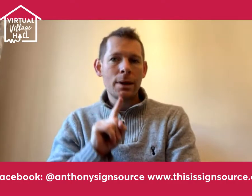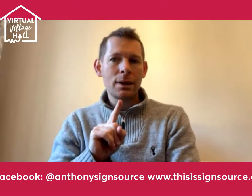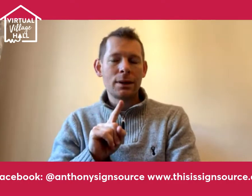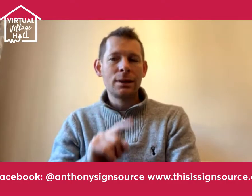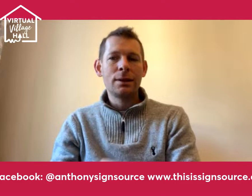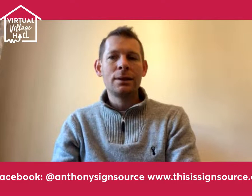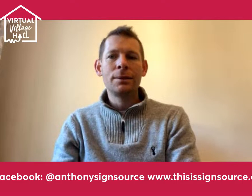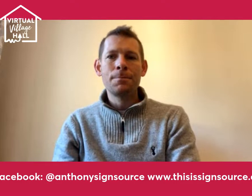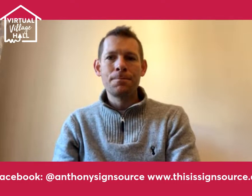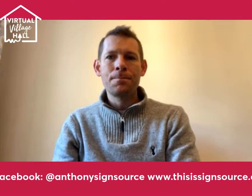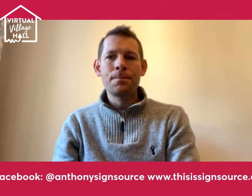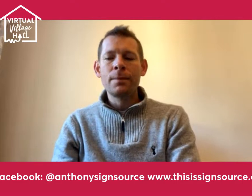woman.